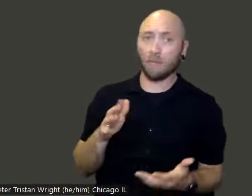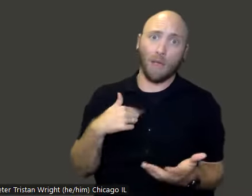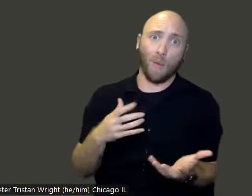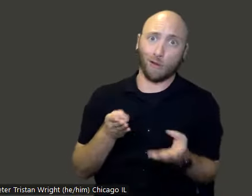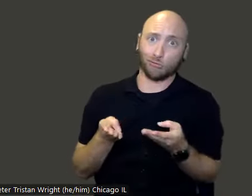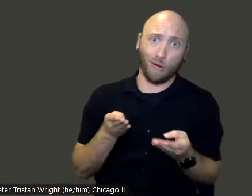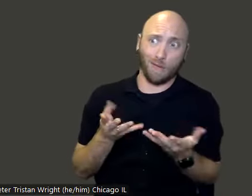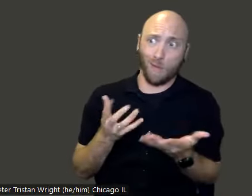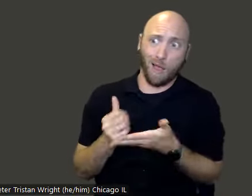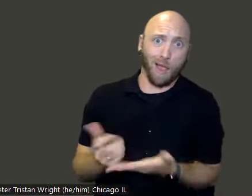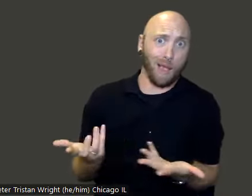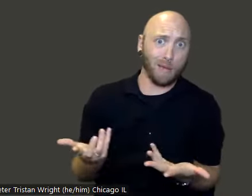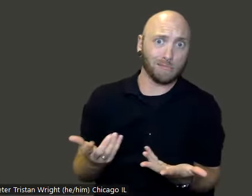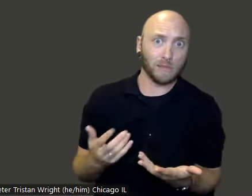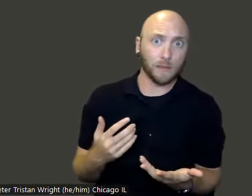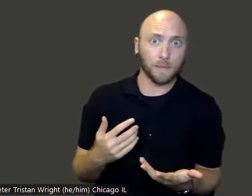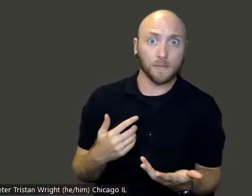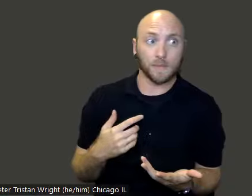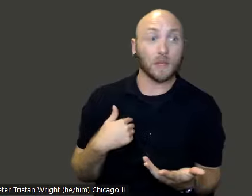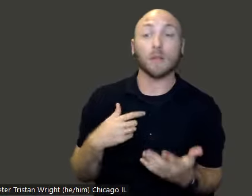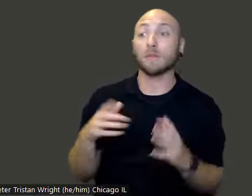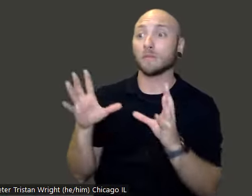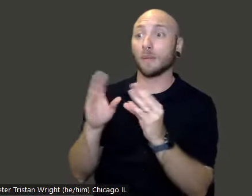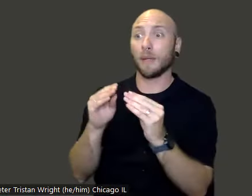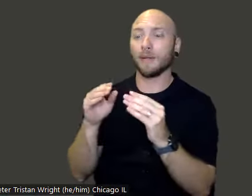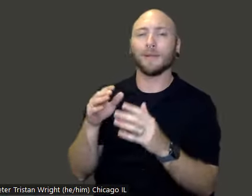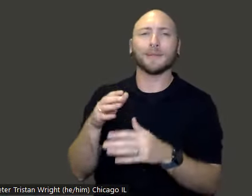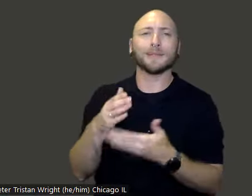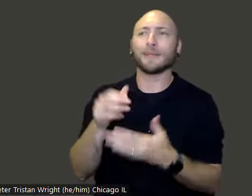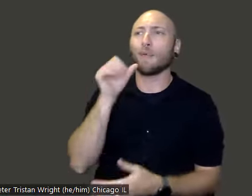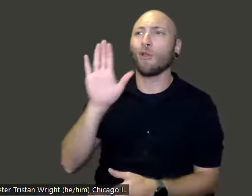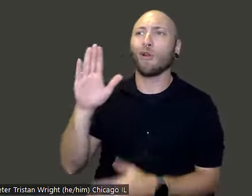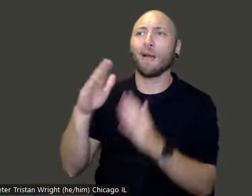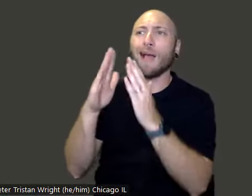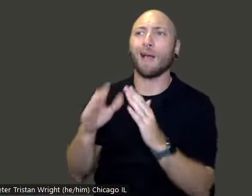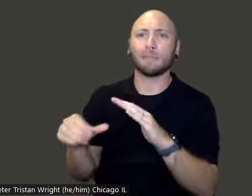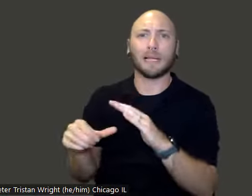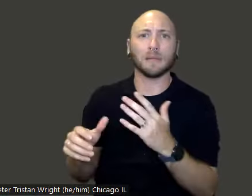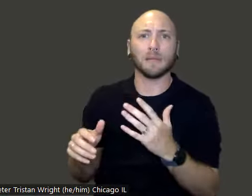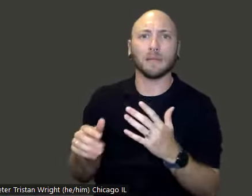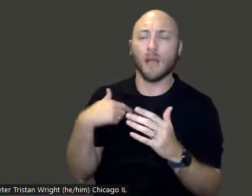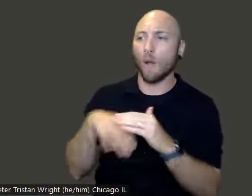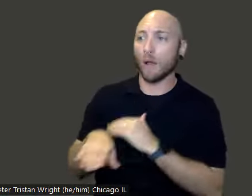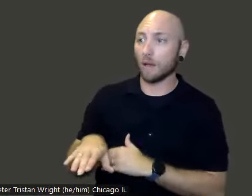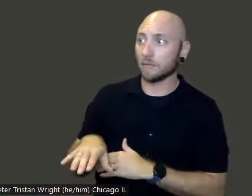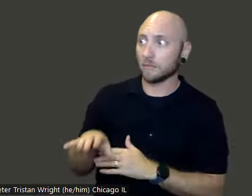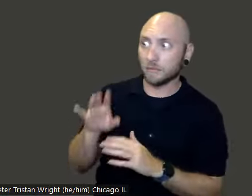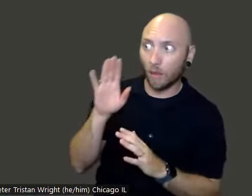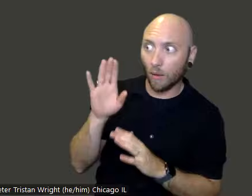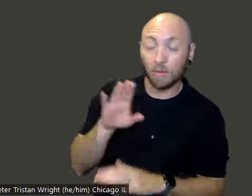I walked in this meeting in some girl's basement, and all right, they're like, what do you want to do? And